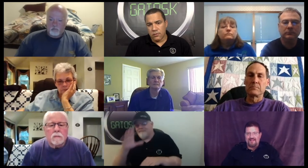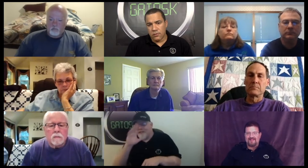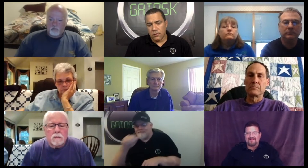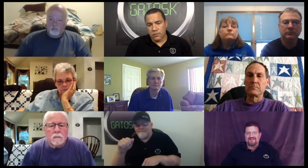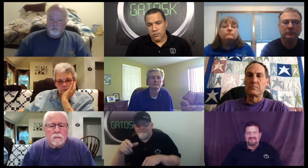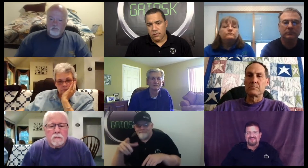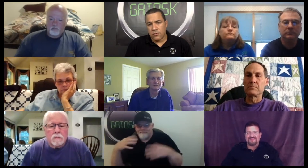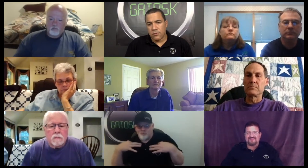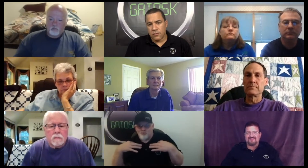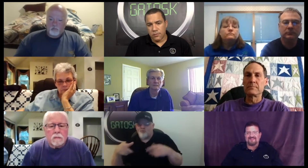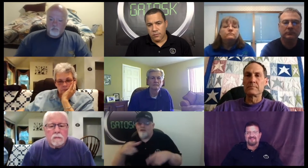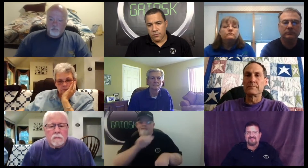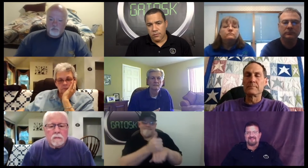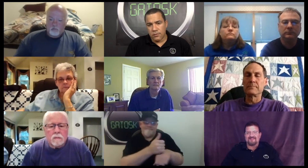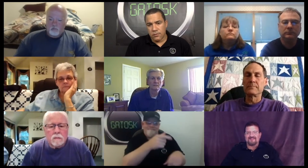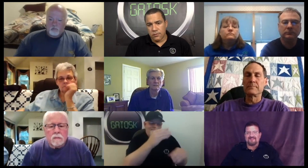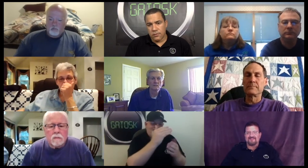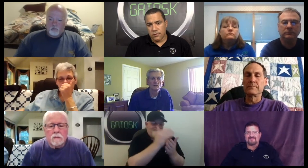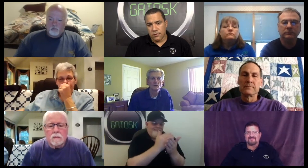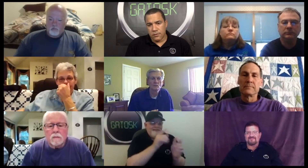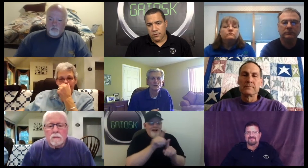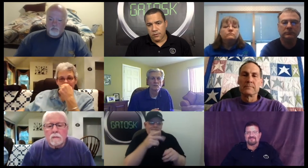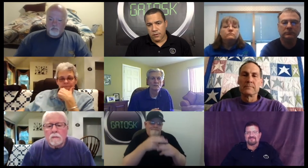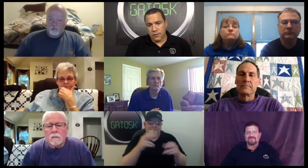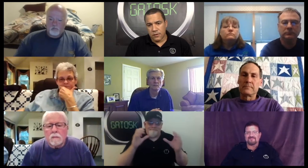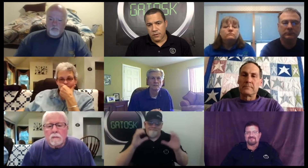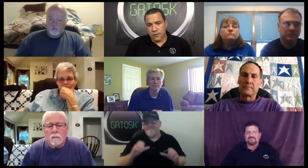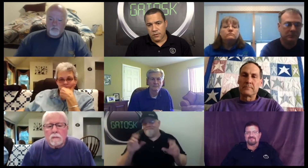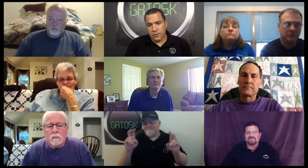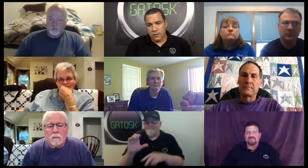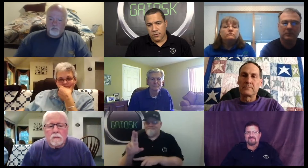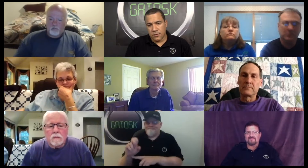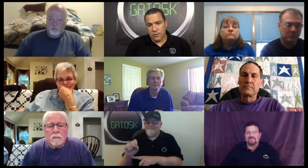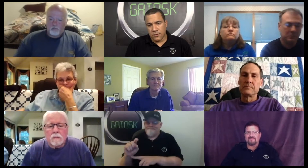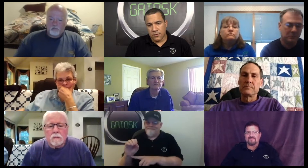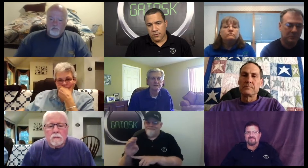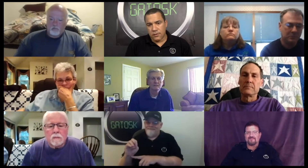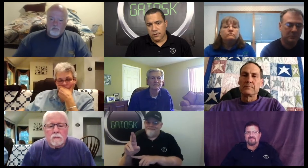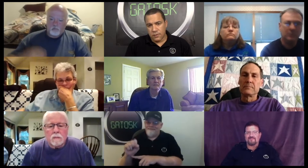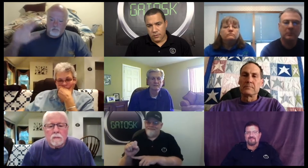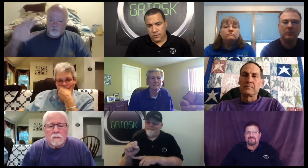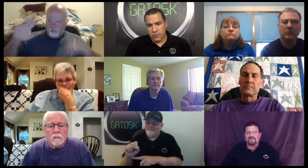landing page. LP is landing page. There's one also for the